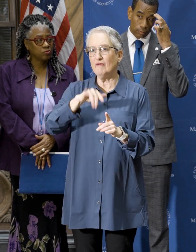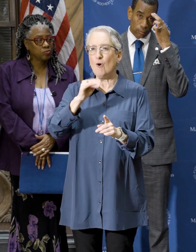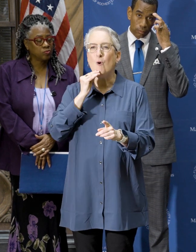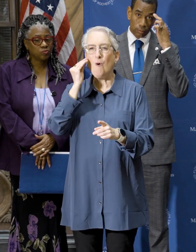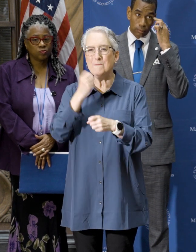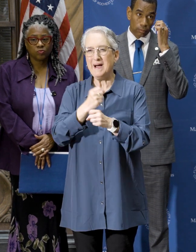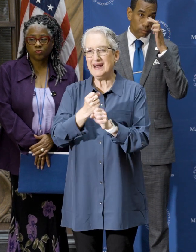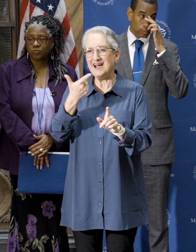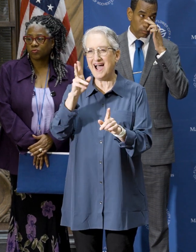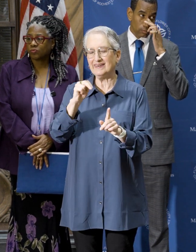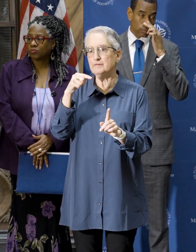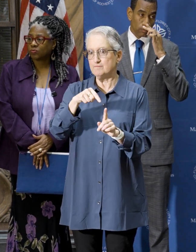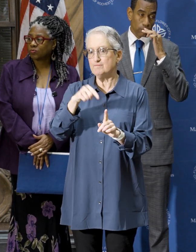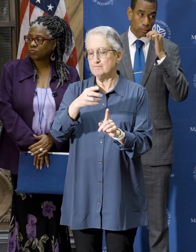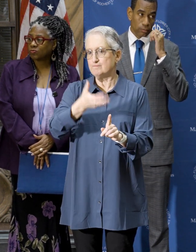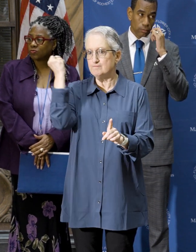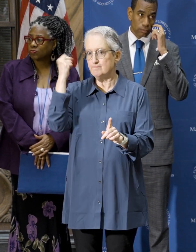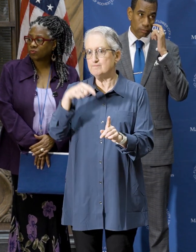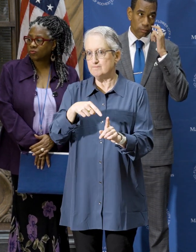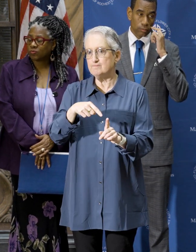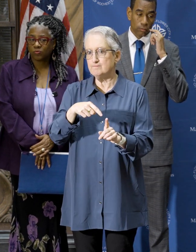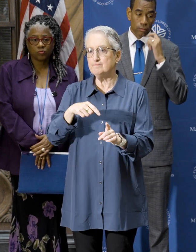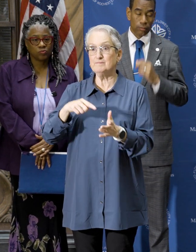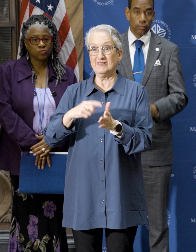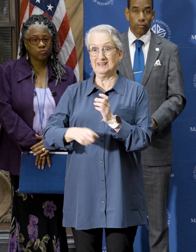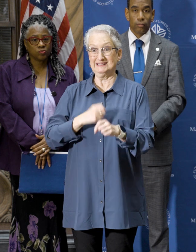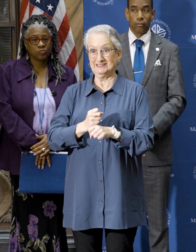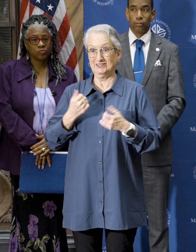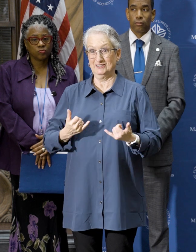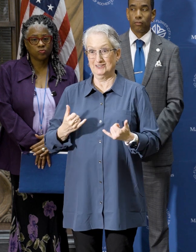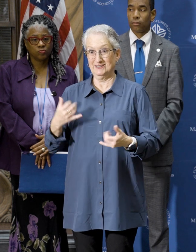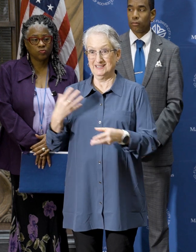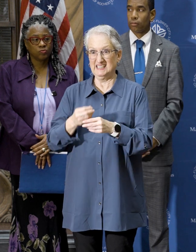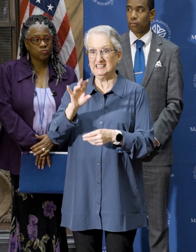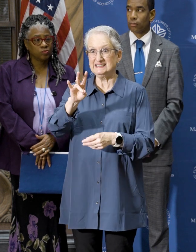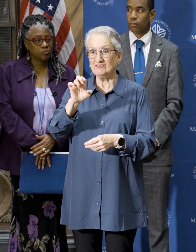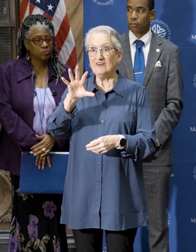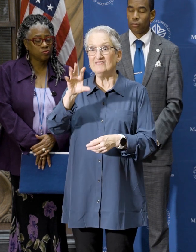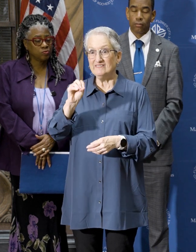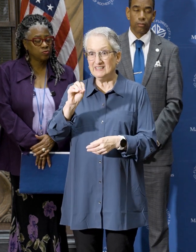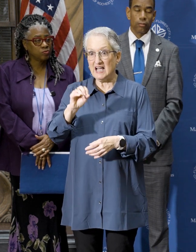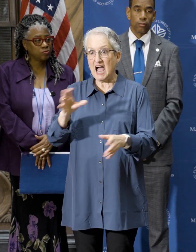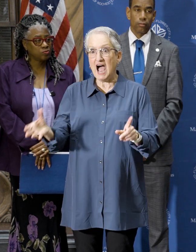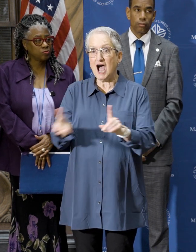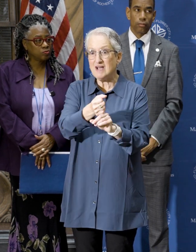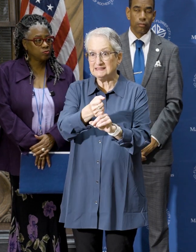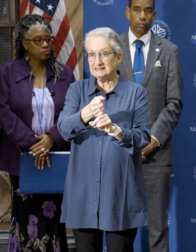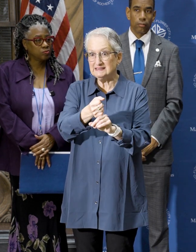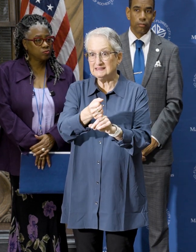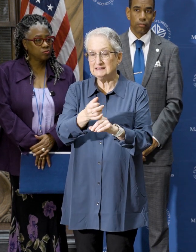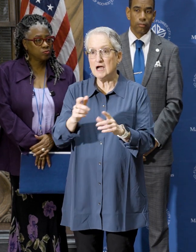city accountable. This year alone, we have made over 750 arrests for criminal possession of a weapon-related